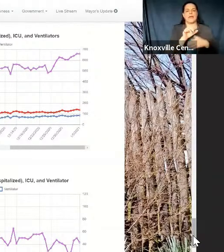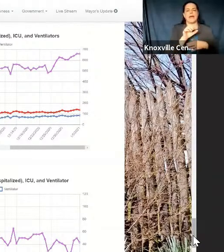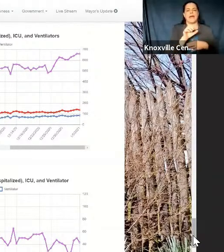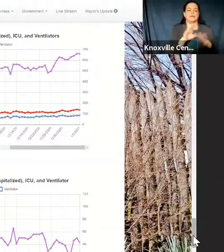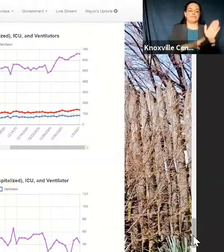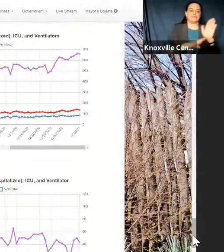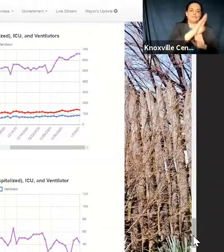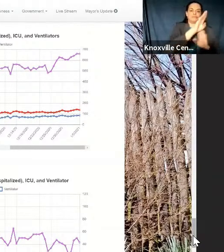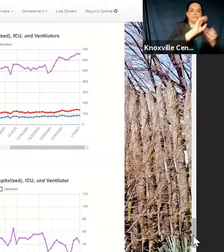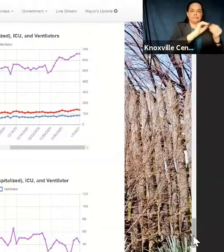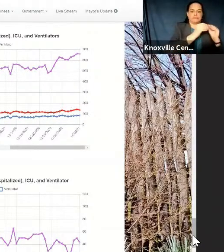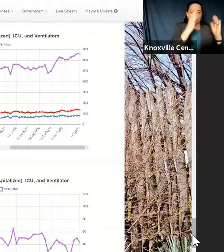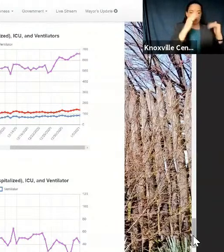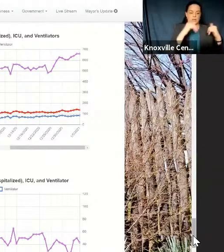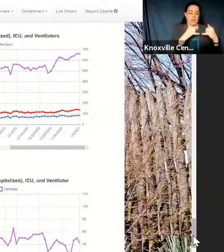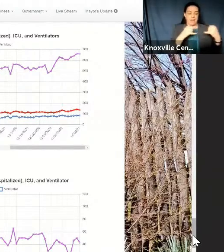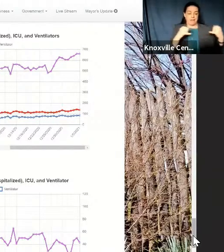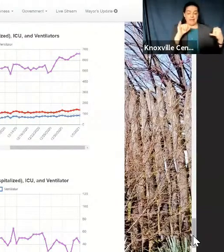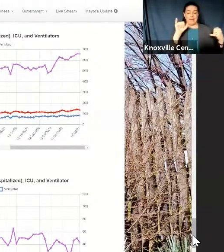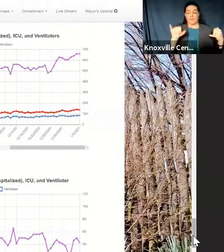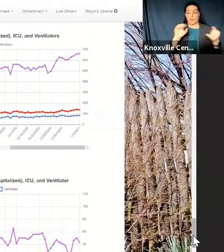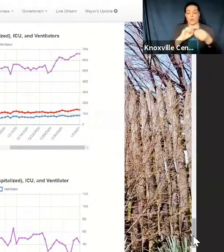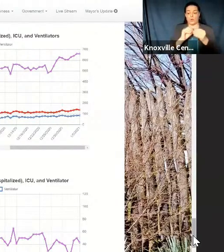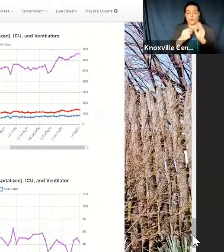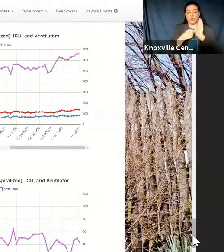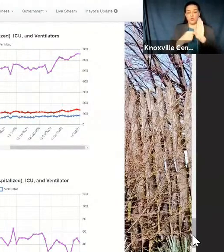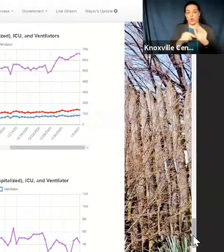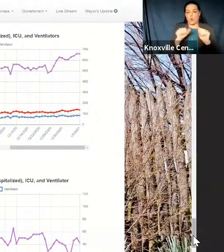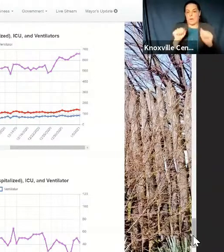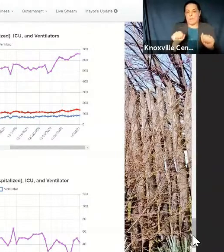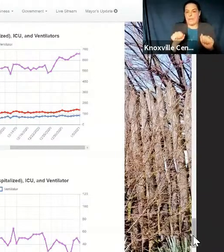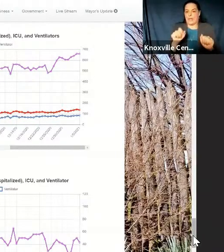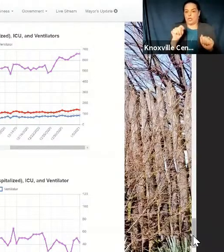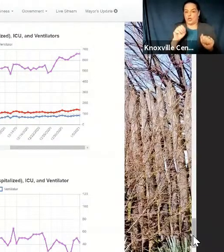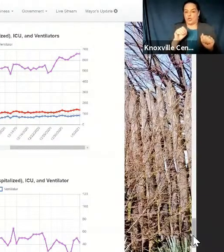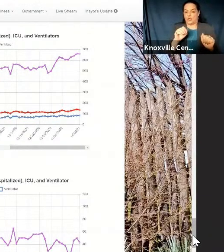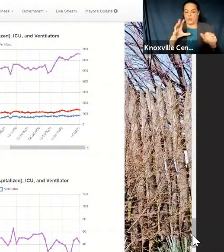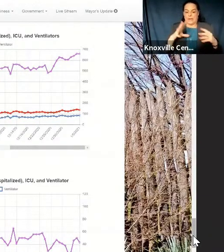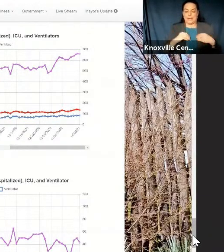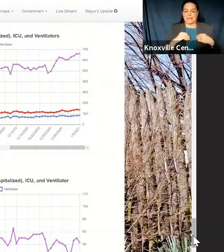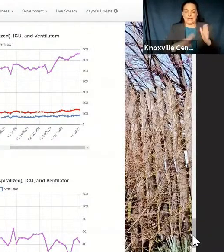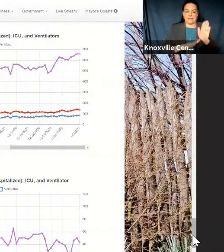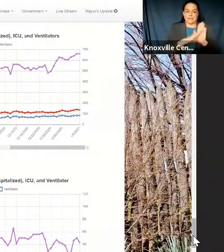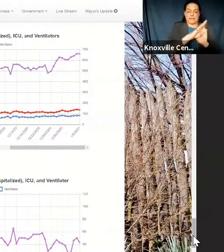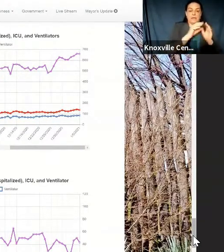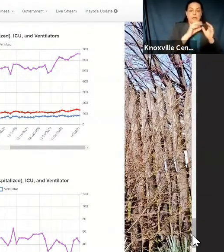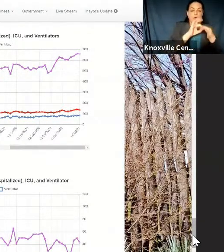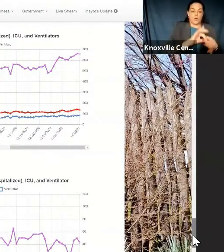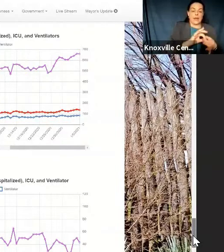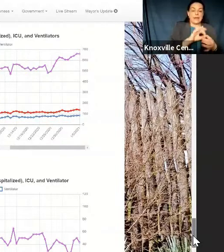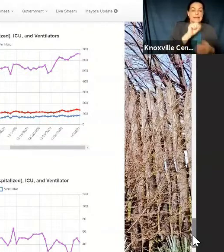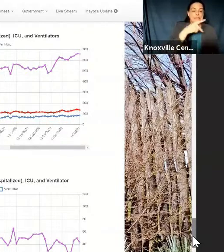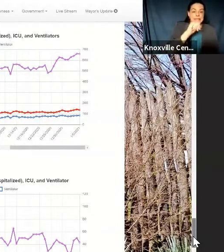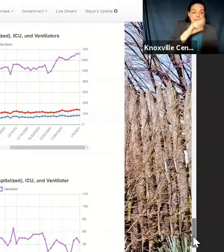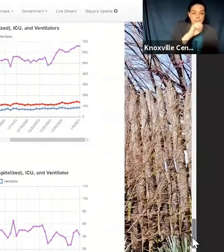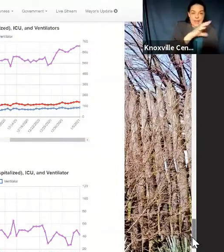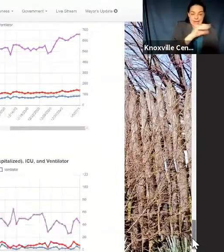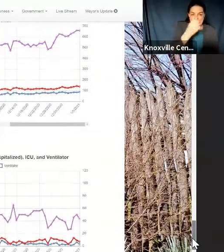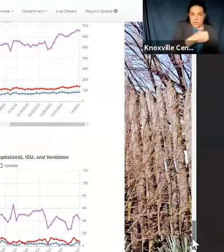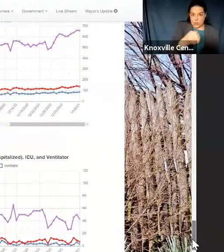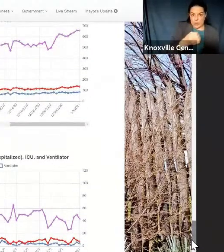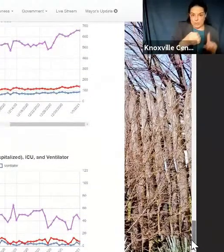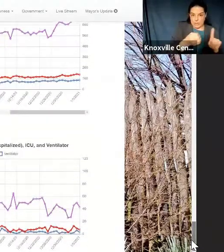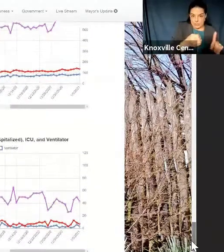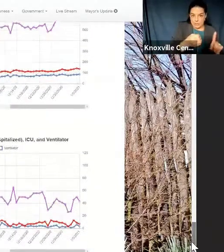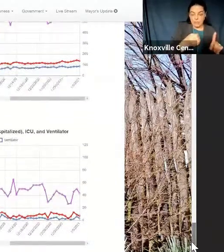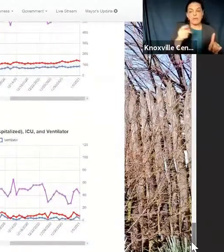chart that we've added a line that states that these numbers reflect the ability to surge related to space and equipment, but does not